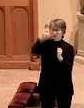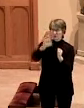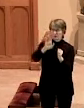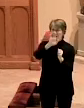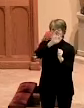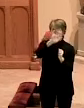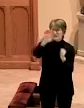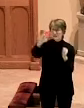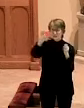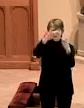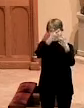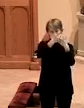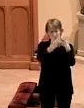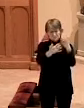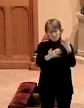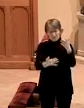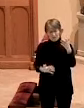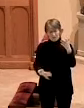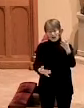and